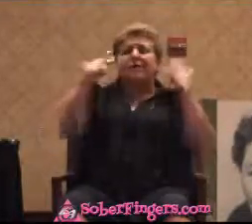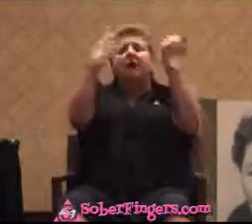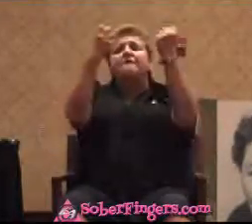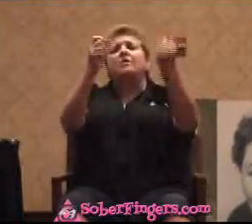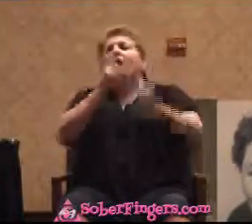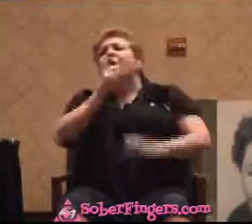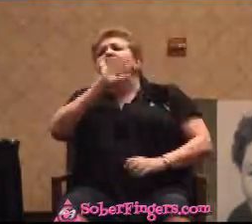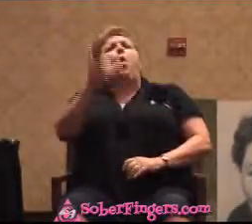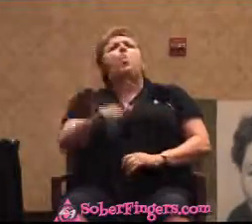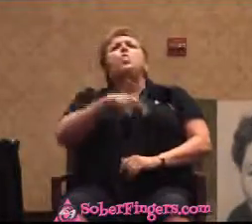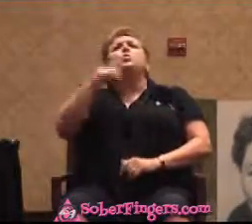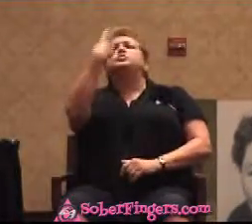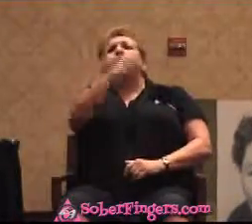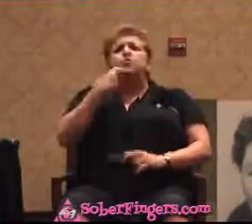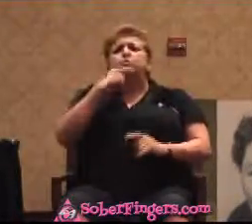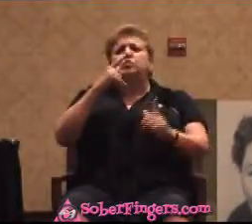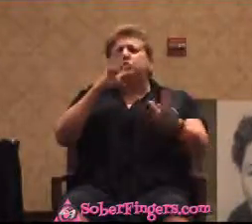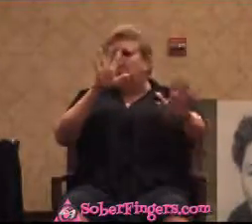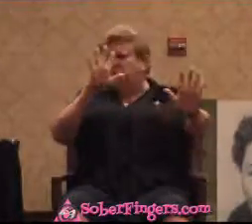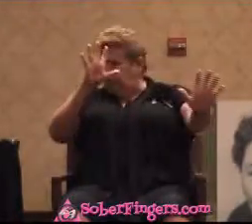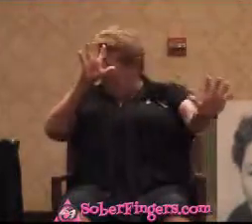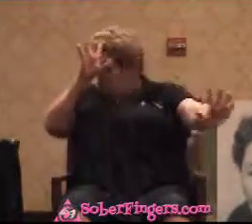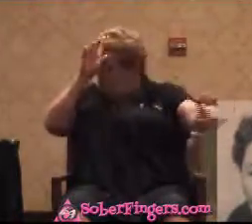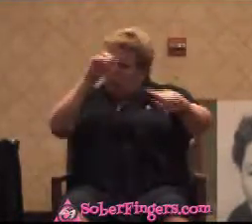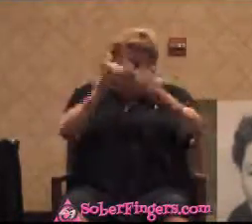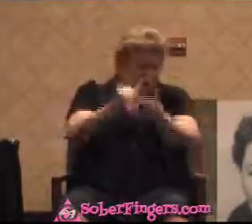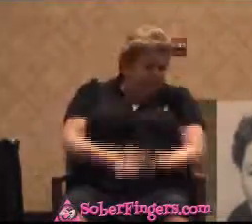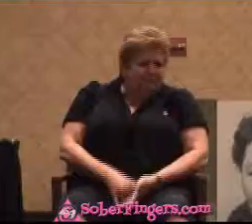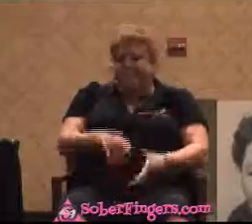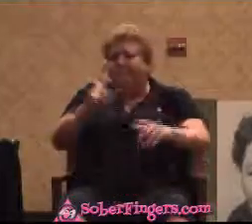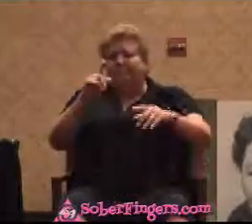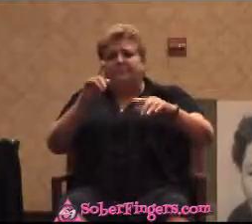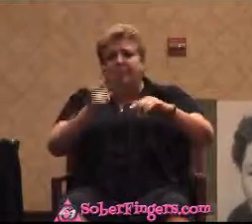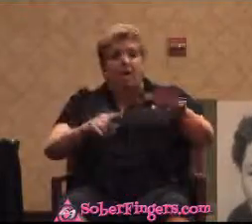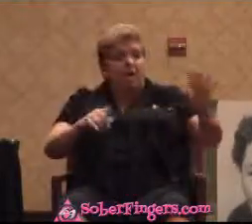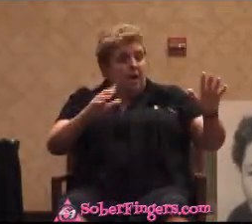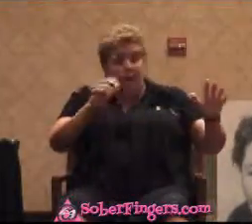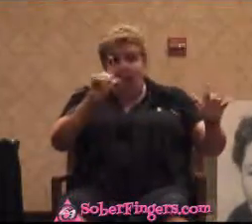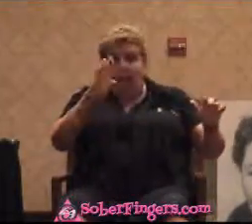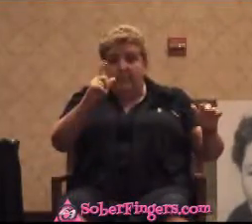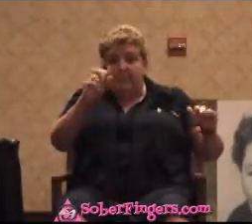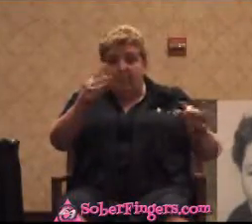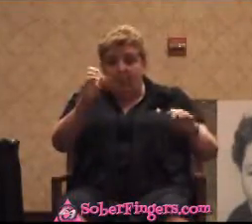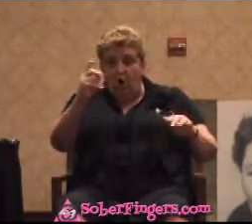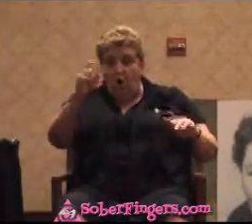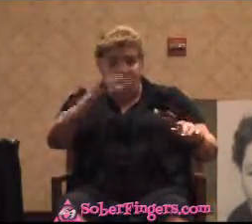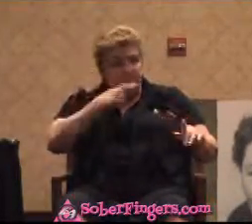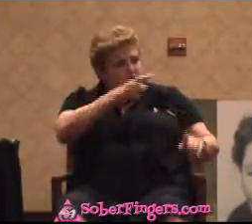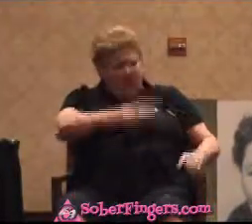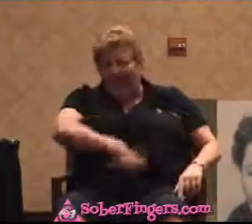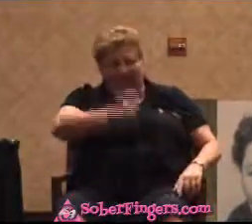are constitutionally incapable. And the bar owner said, get out. You get out of here right now. I'm trying to make money.